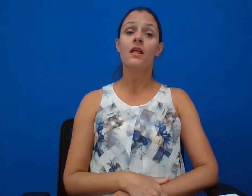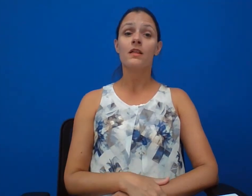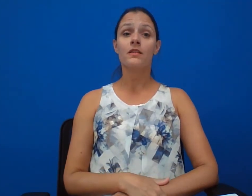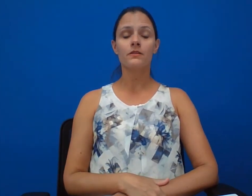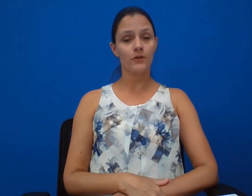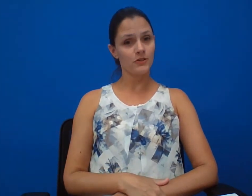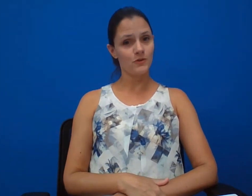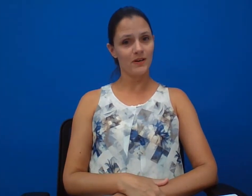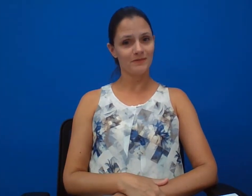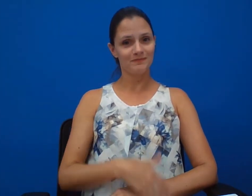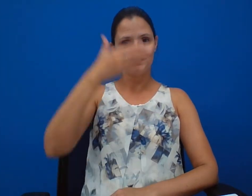The front door.